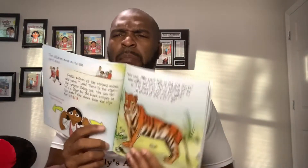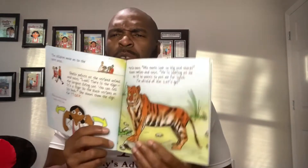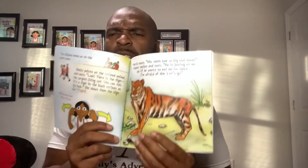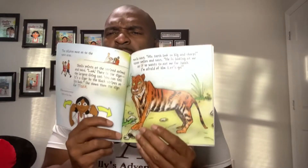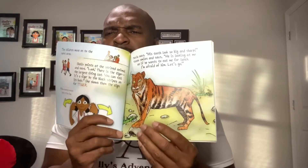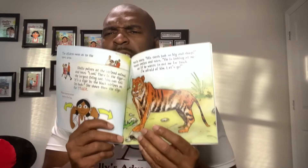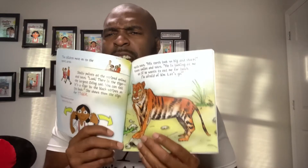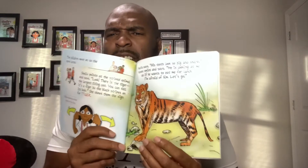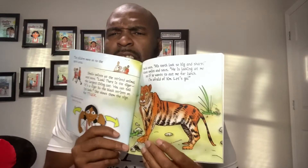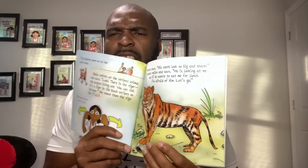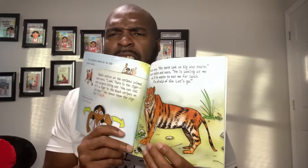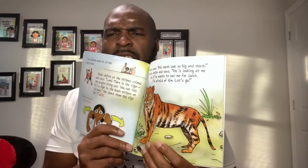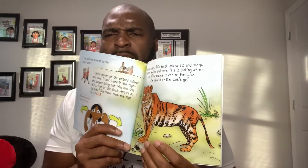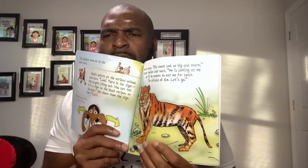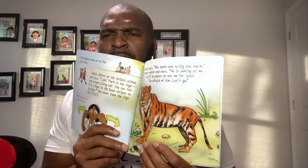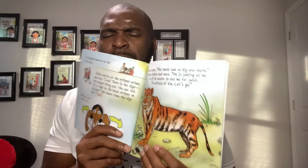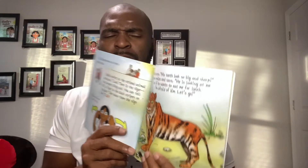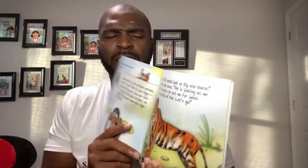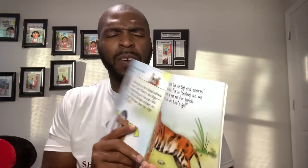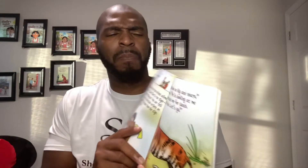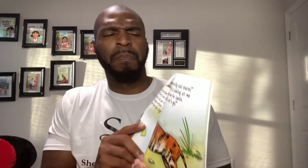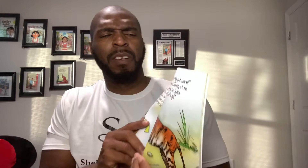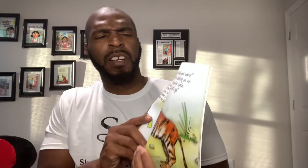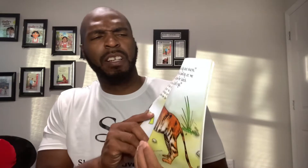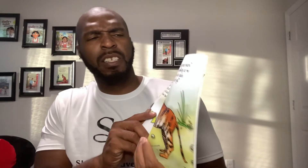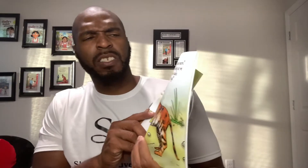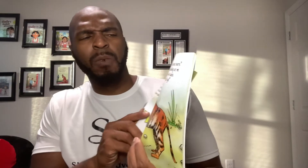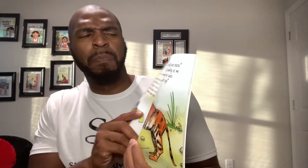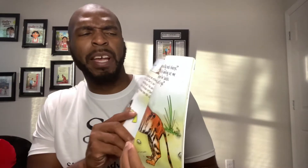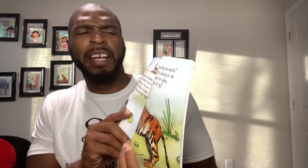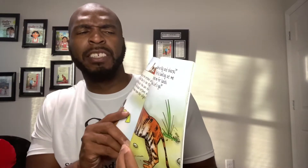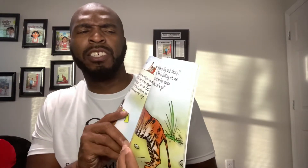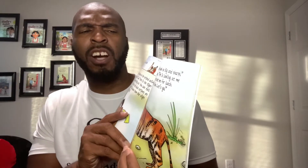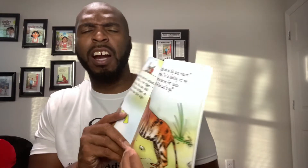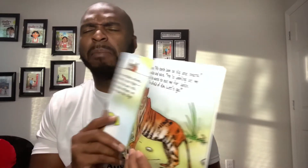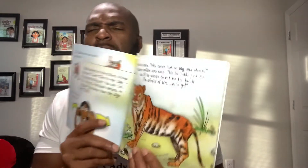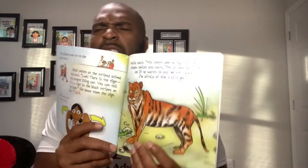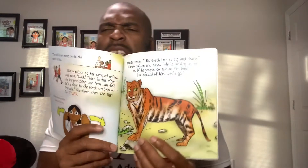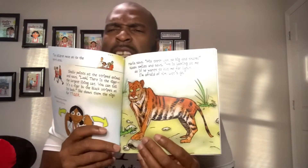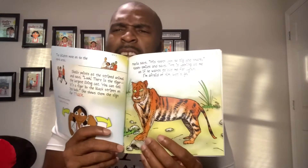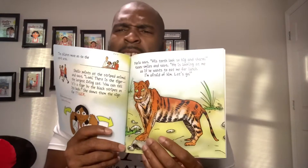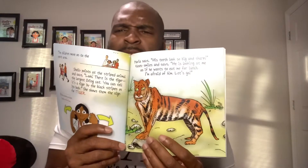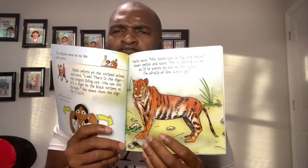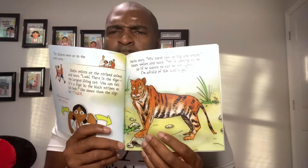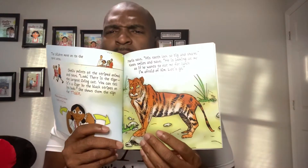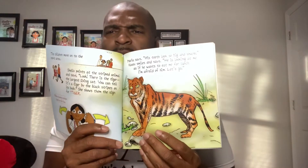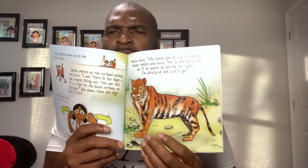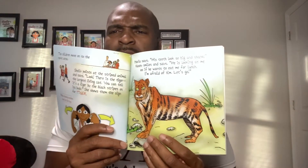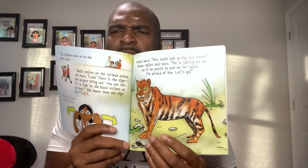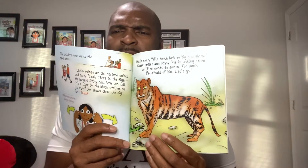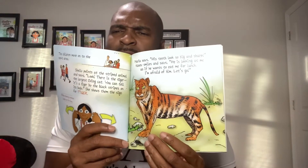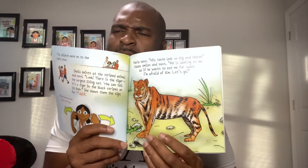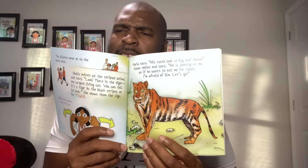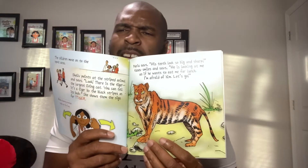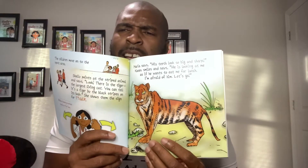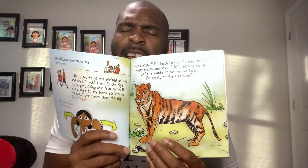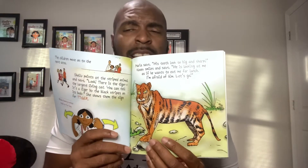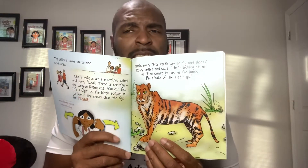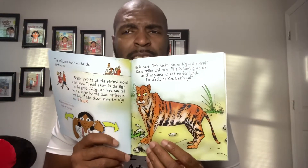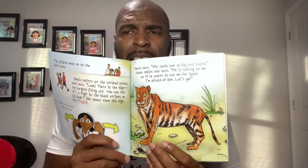Maria says, his teeth look so big and sharp. Casey smiles and says, he is looking at me as